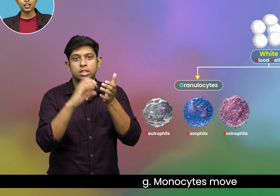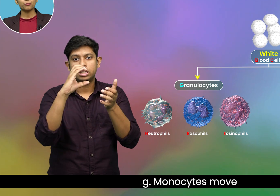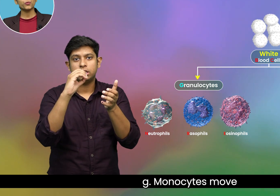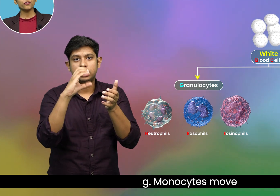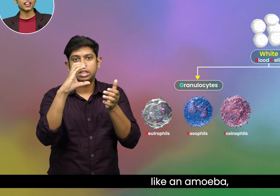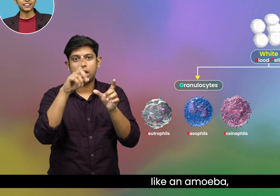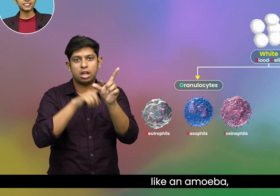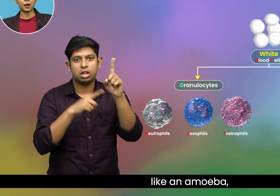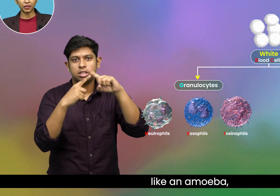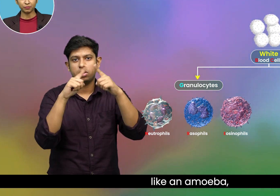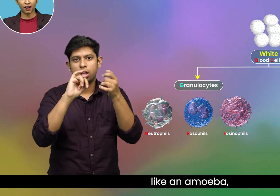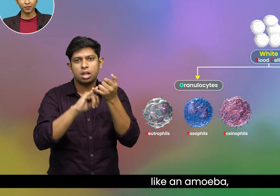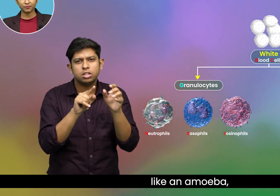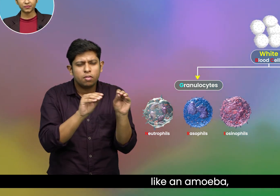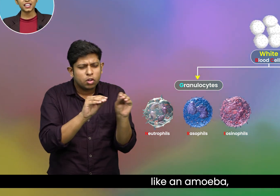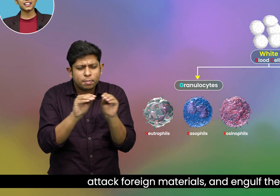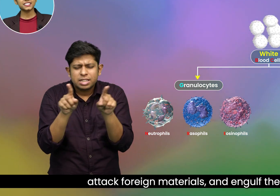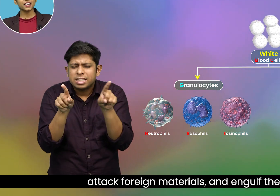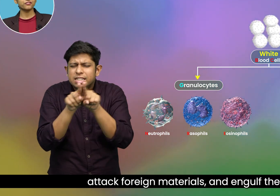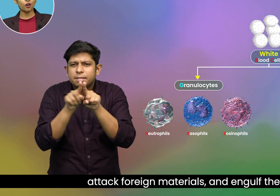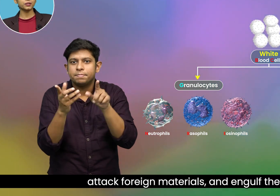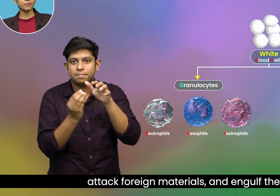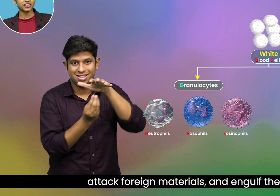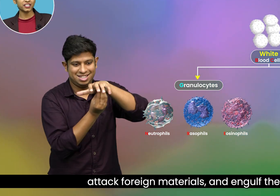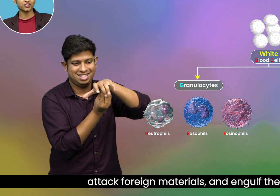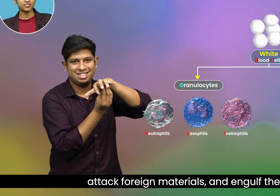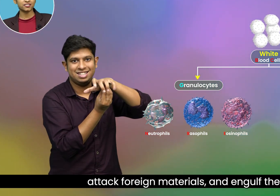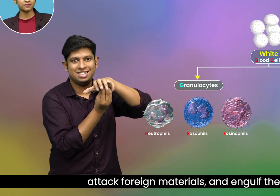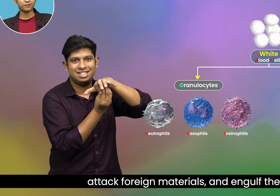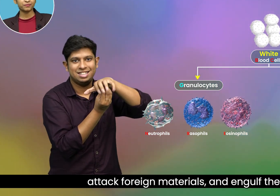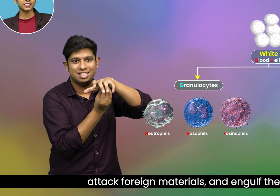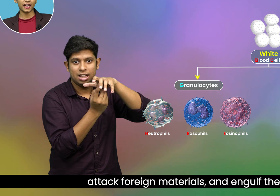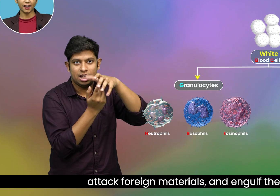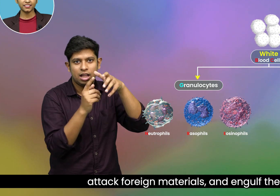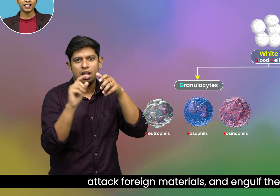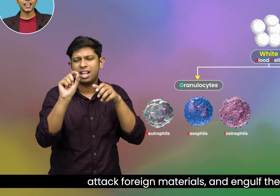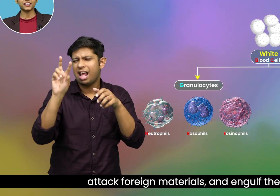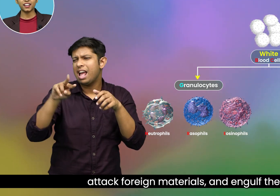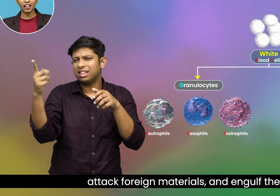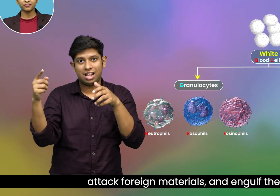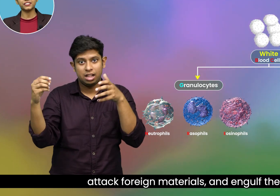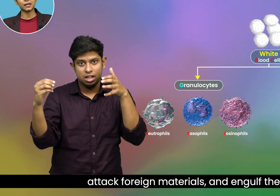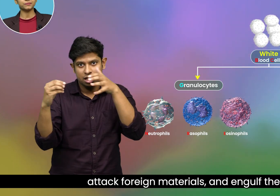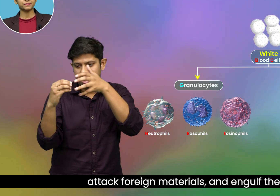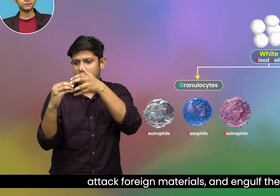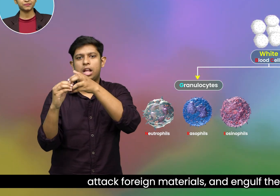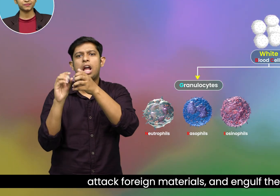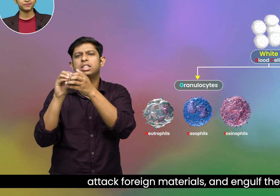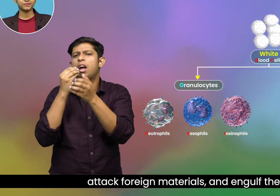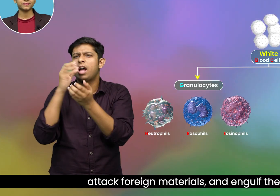Monocytes move like an amoeba, attack foreign materials and engulf them.